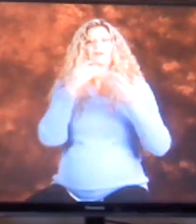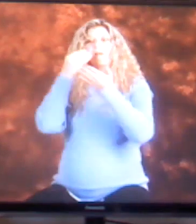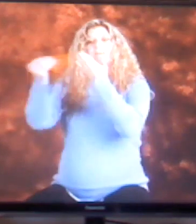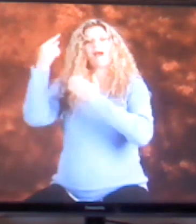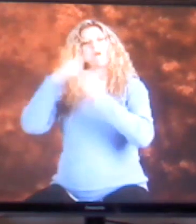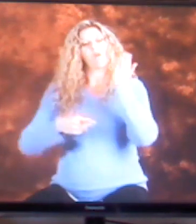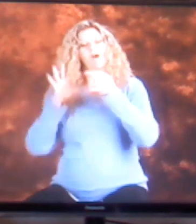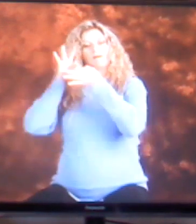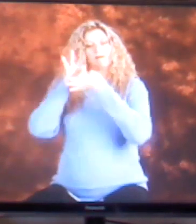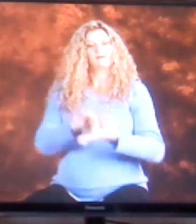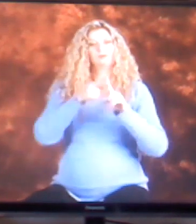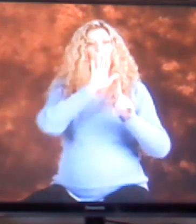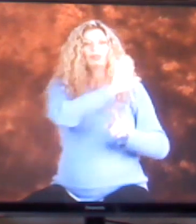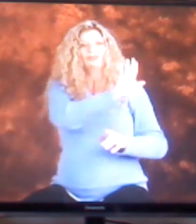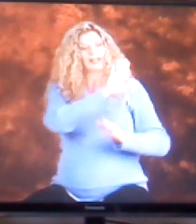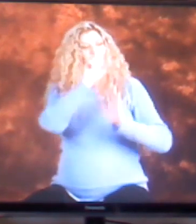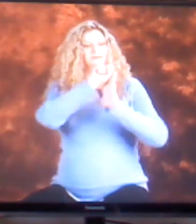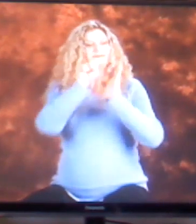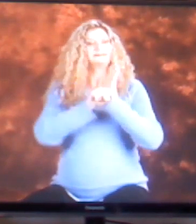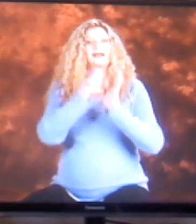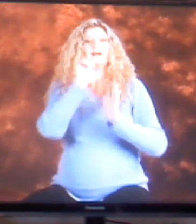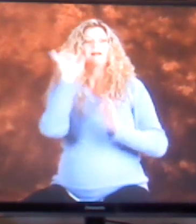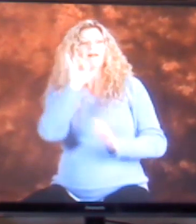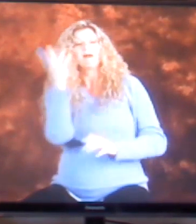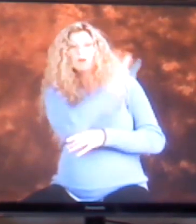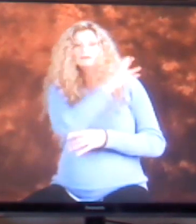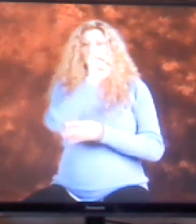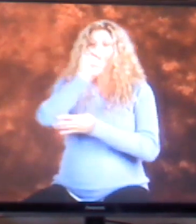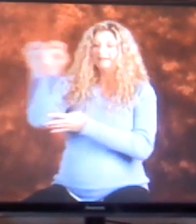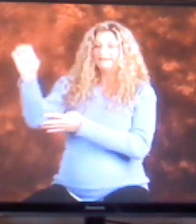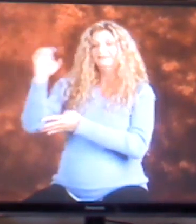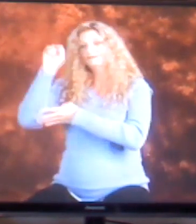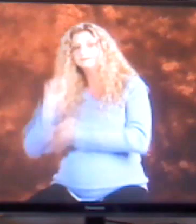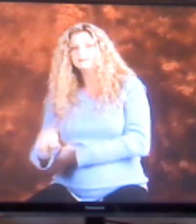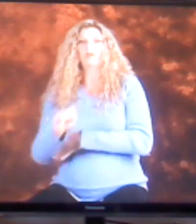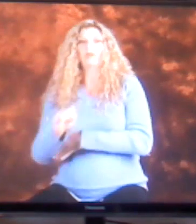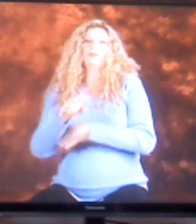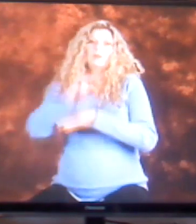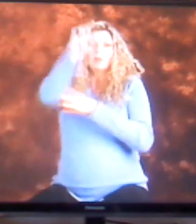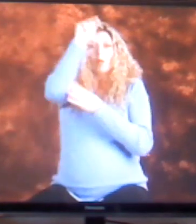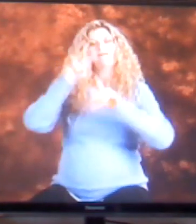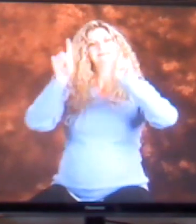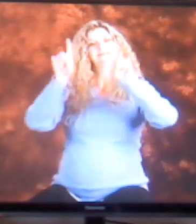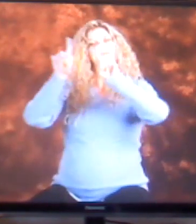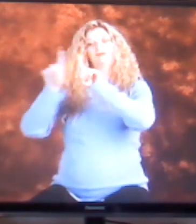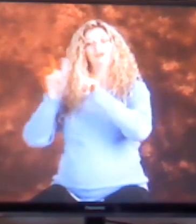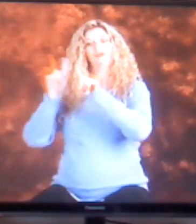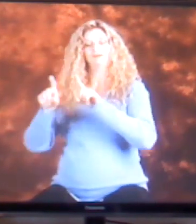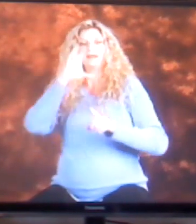and really figure out super specific clothing designs that will mesh with the people who live in those locations.